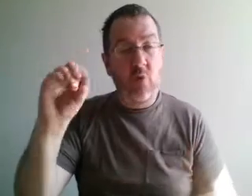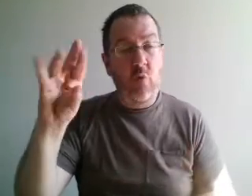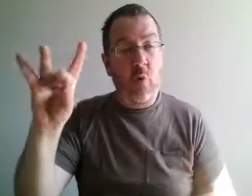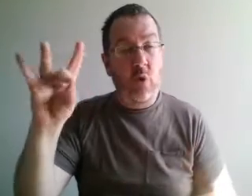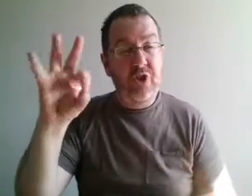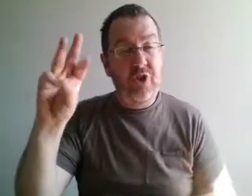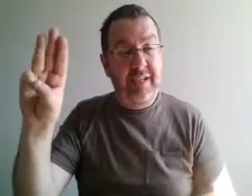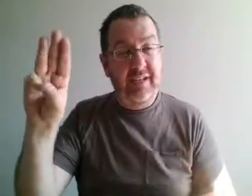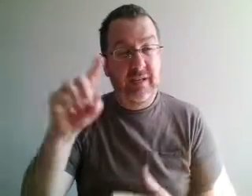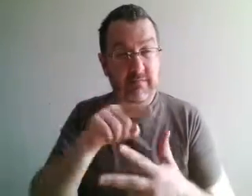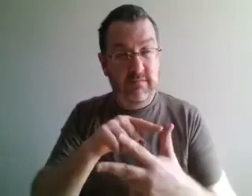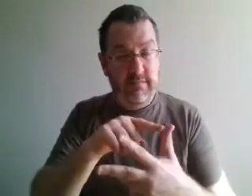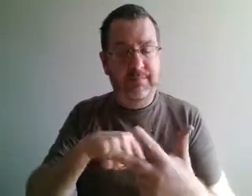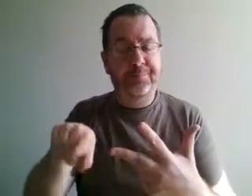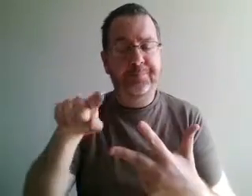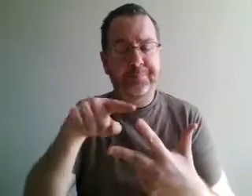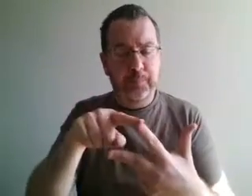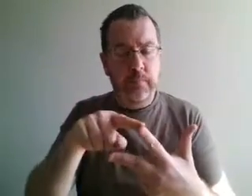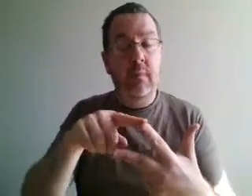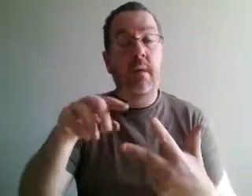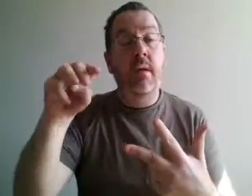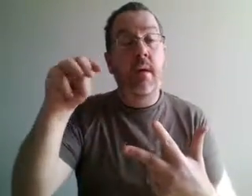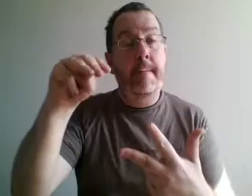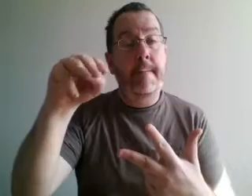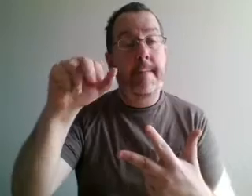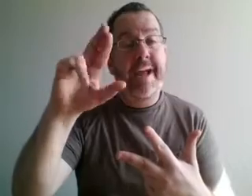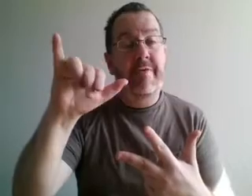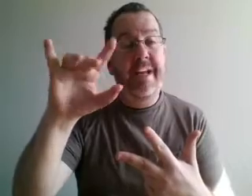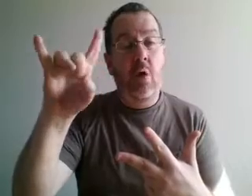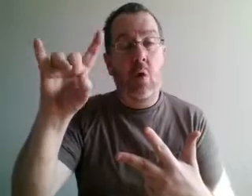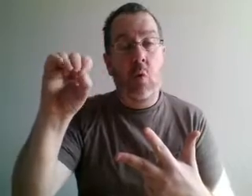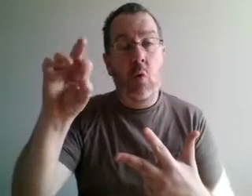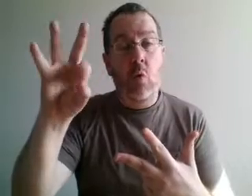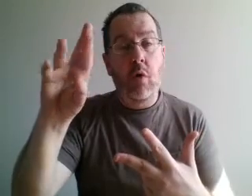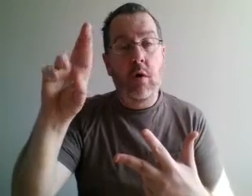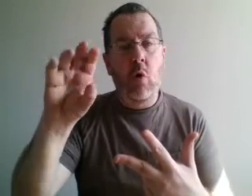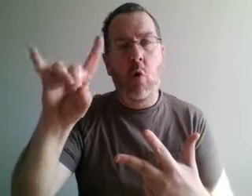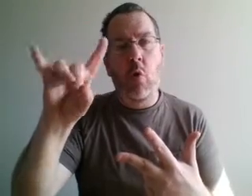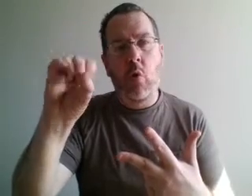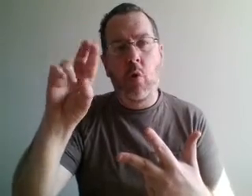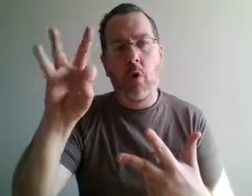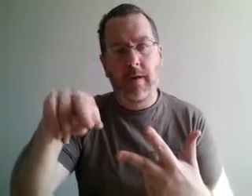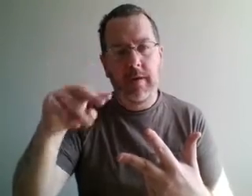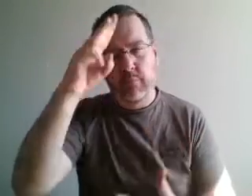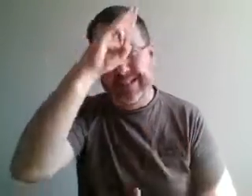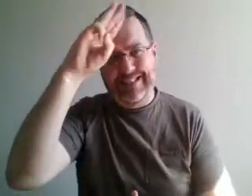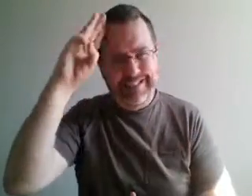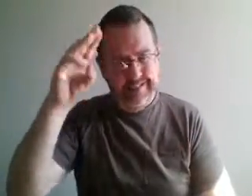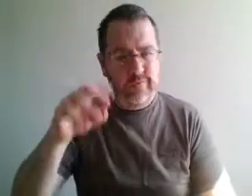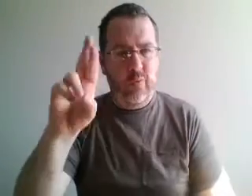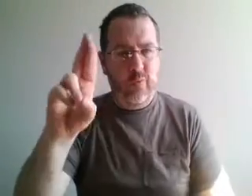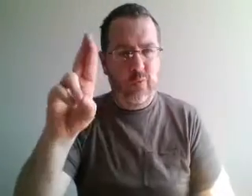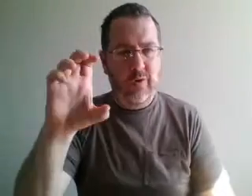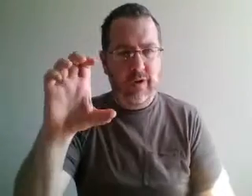lead advisor on COVID-19. Professor Mary Horgan is president of the Royal College of Physicians of Ireland and a consultant